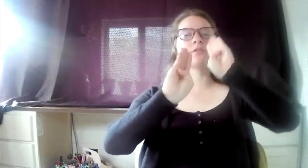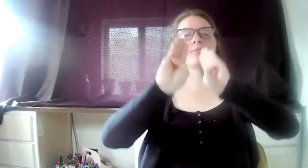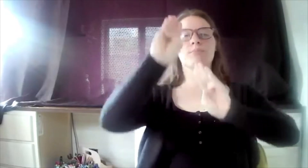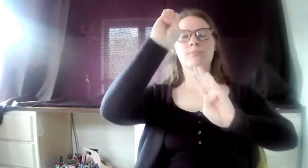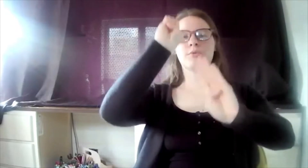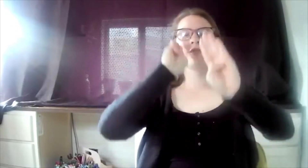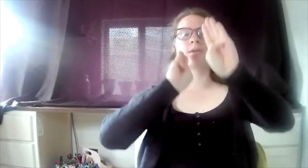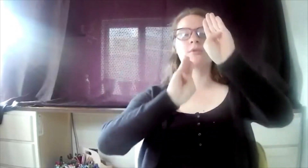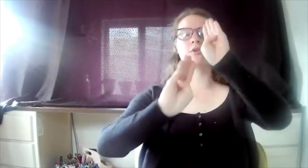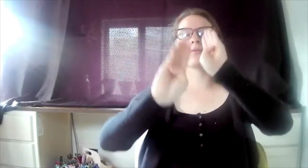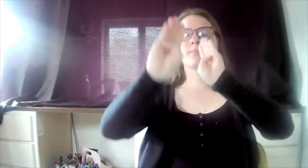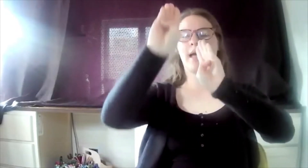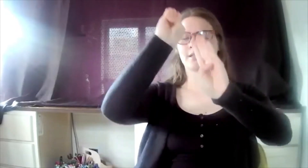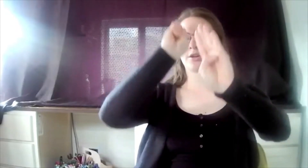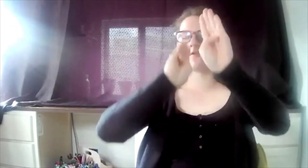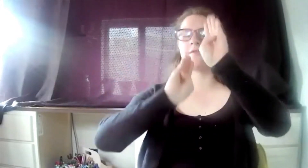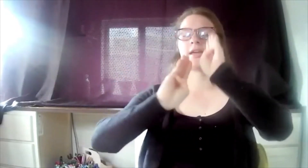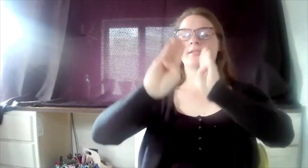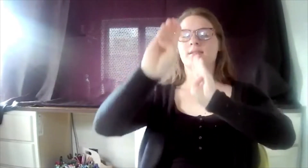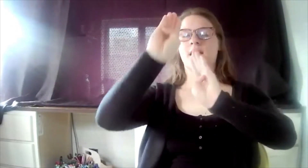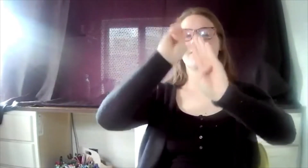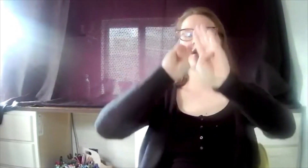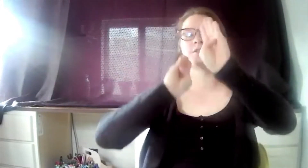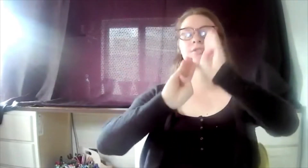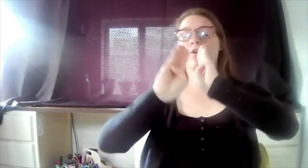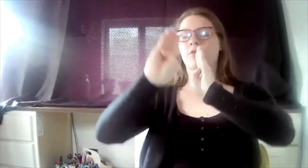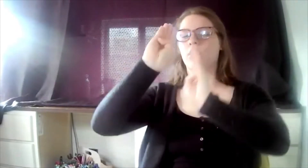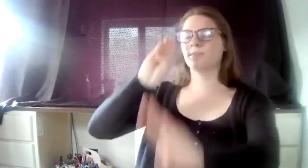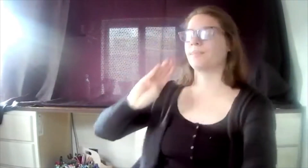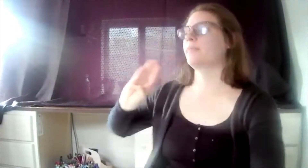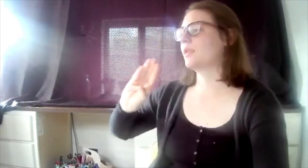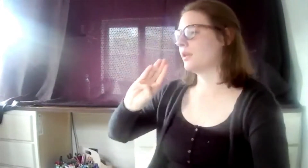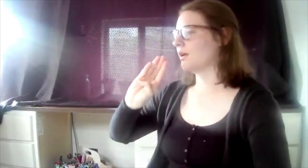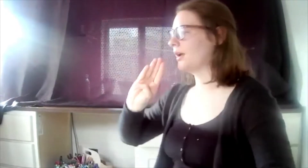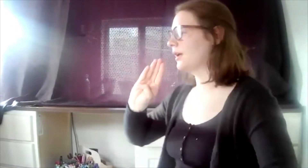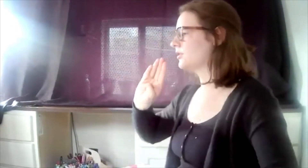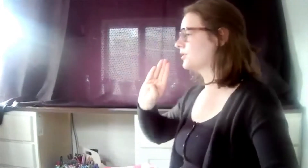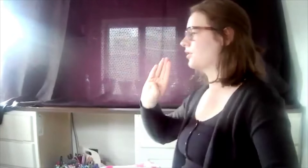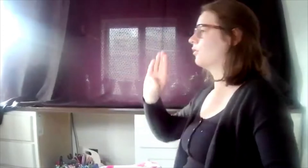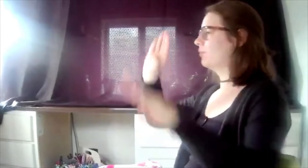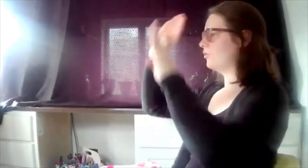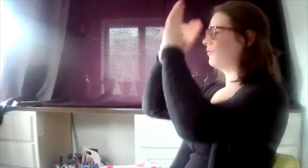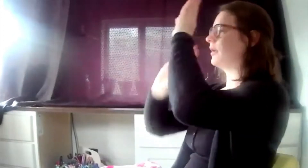of move them past our face, kind of in a circle movement.